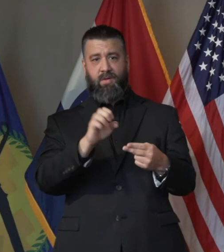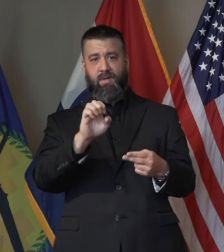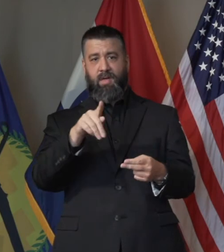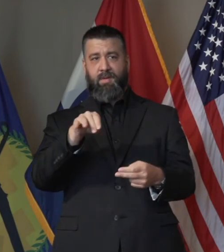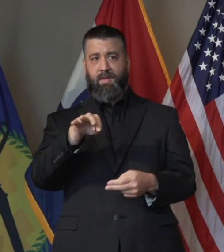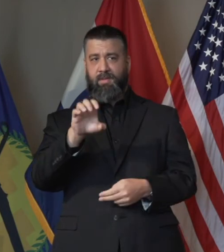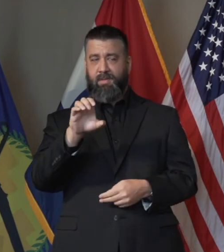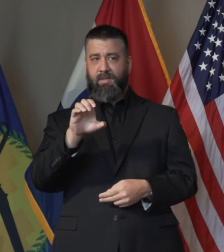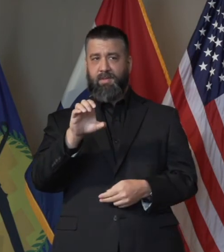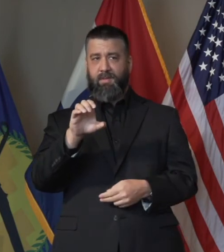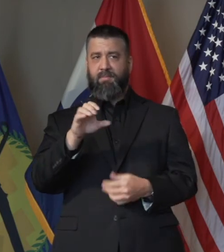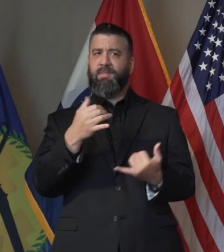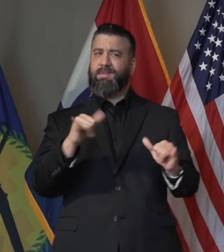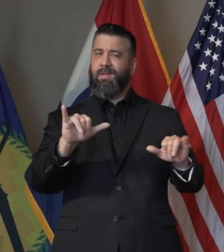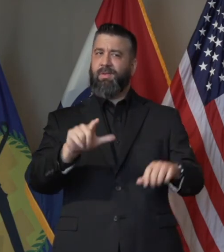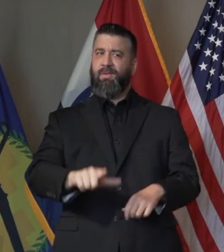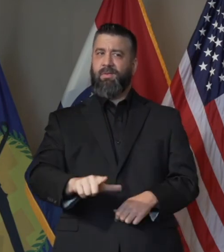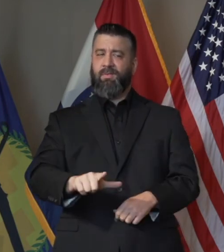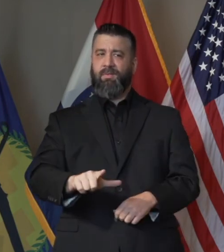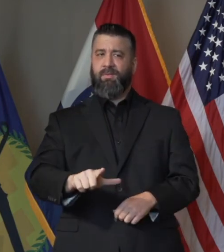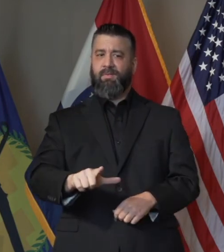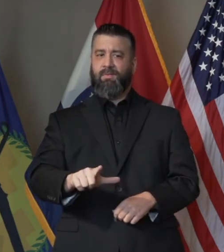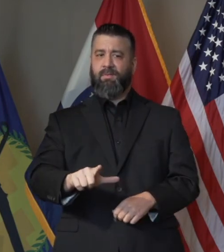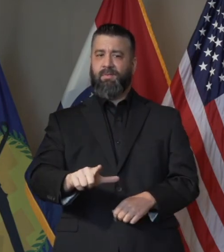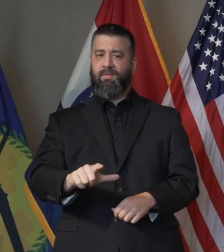low, and therefore